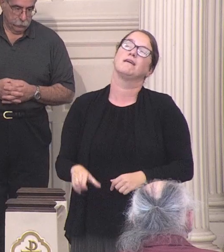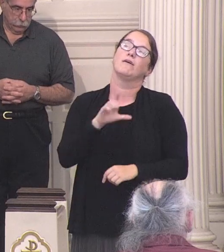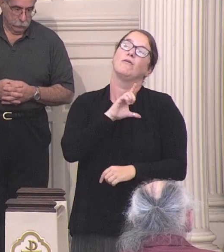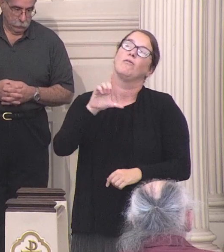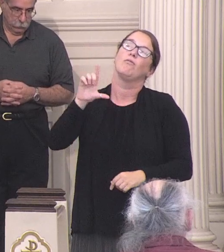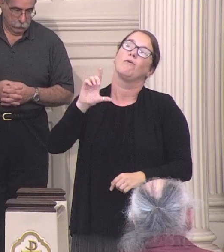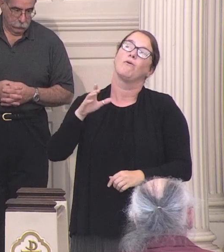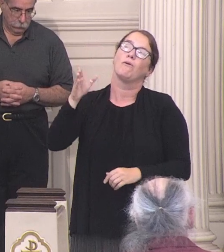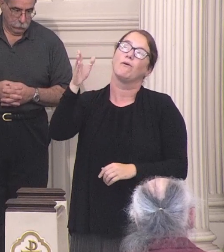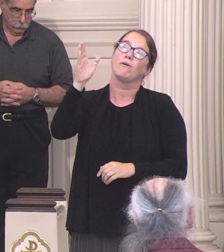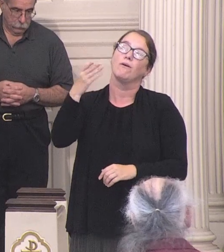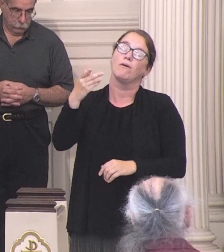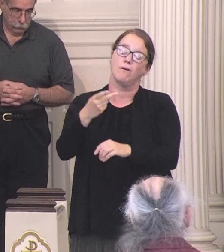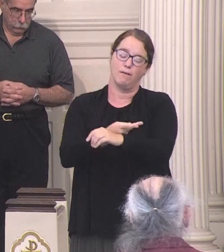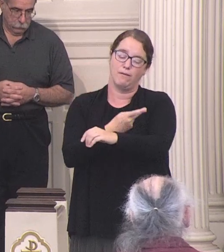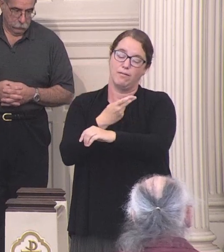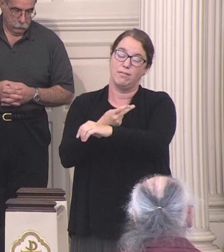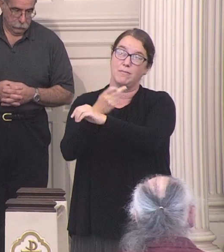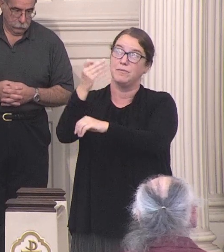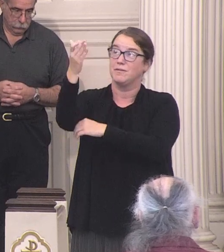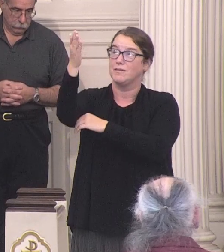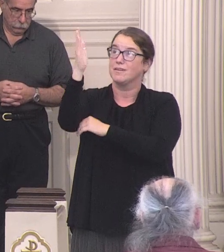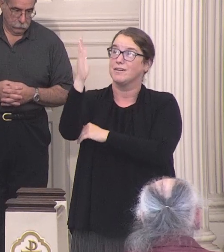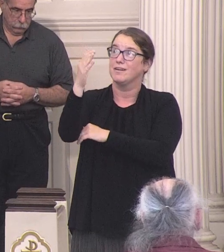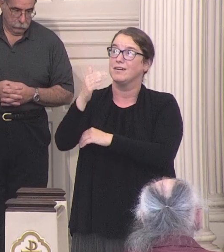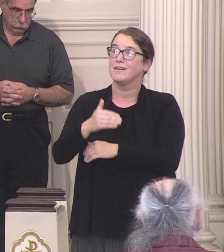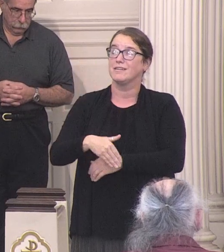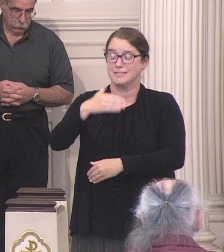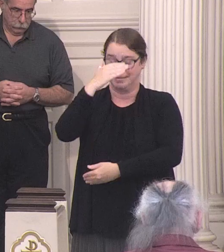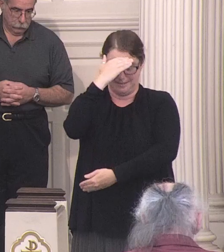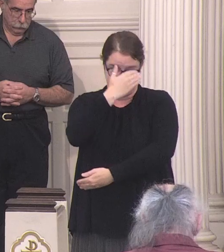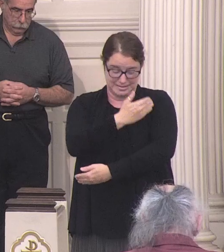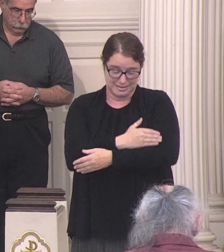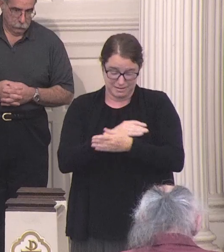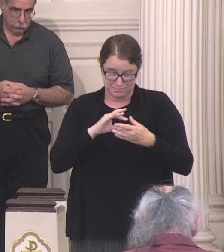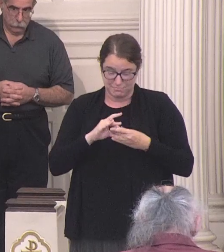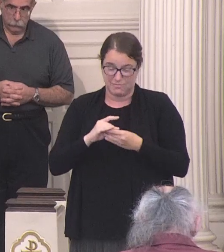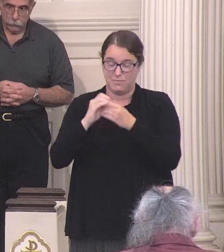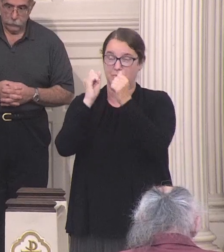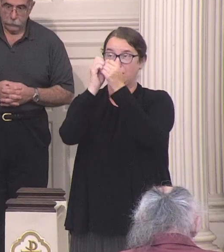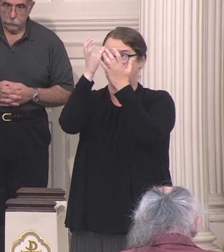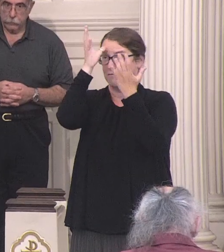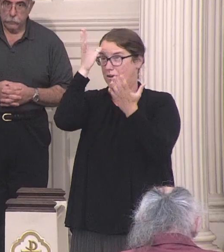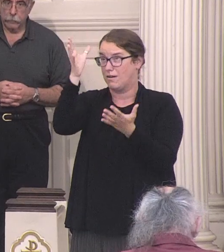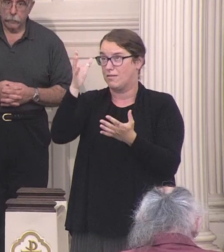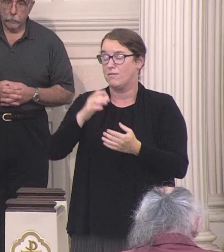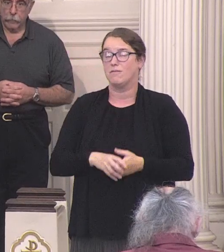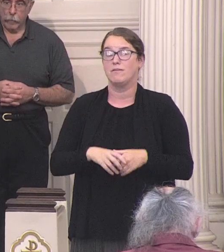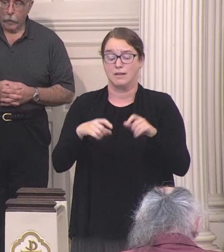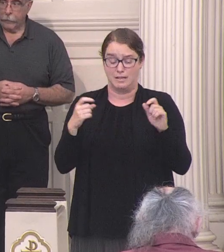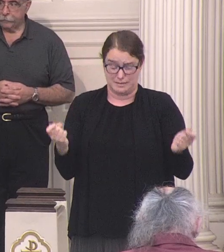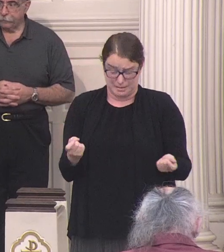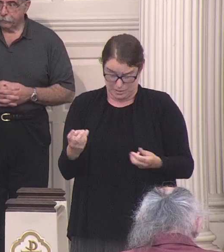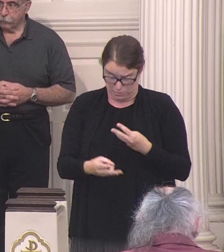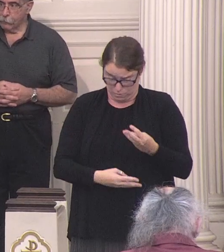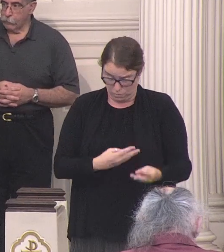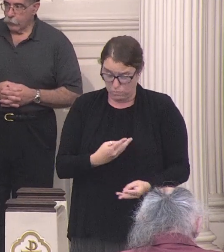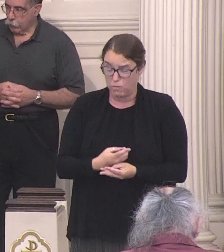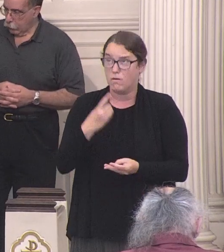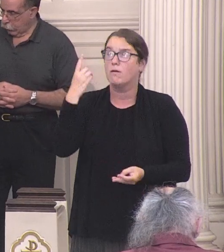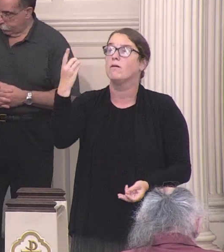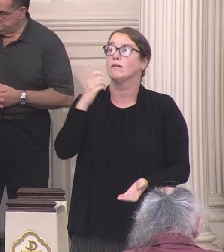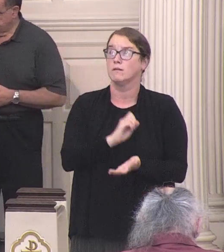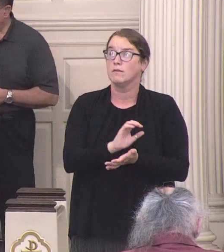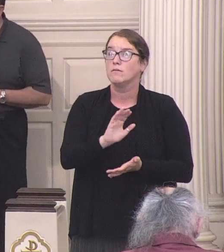God, Lamb of God, Son of the Father, you take away the sins of